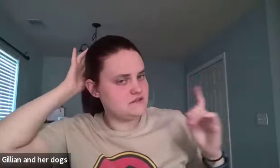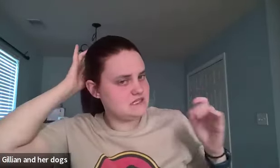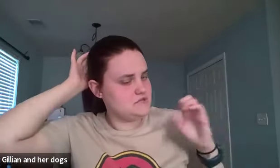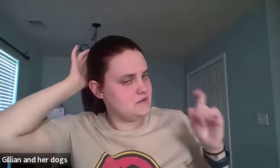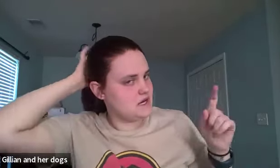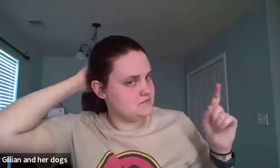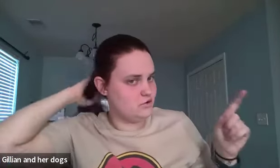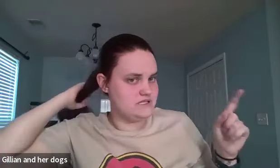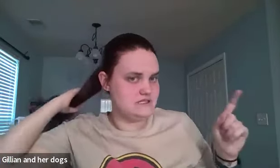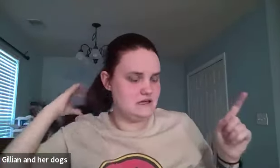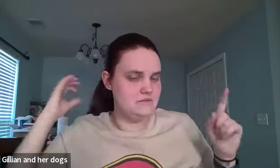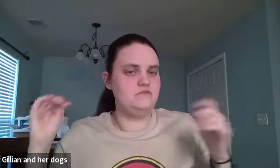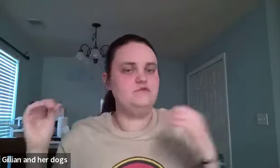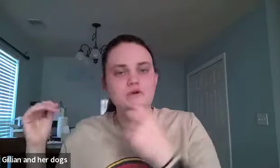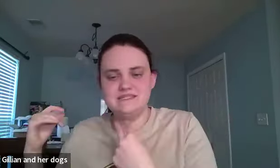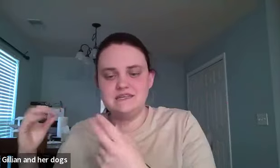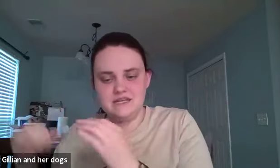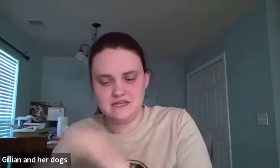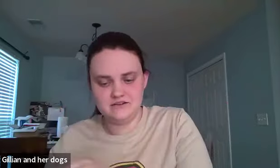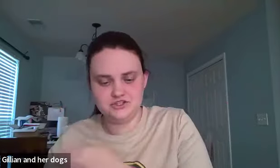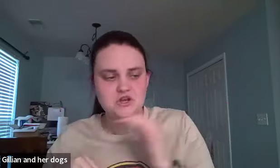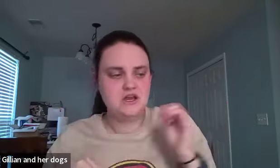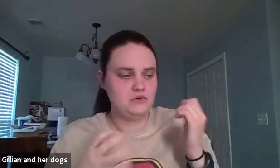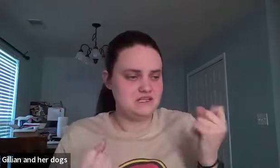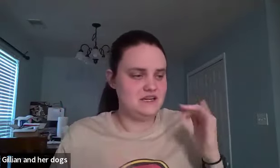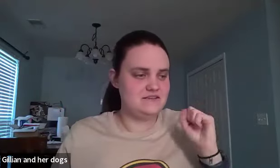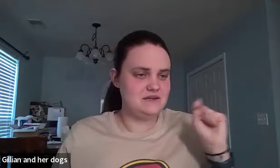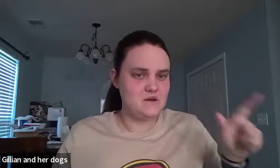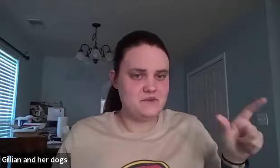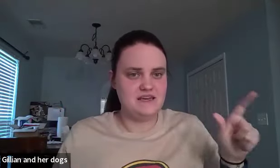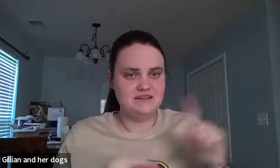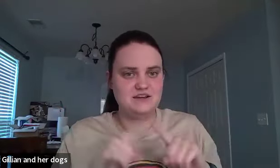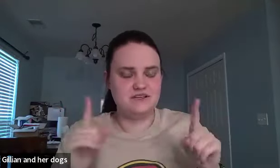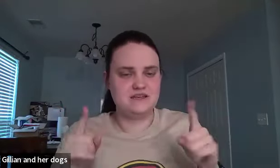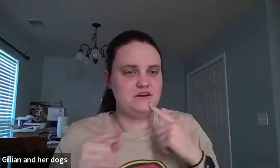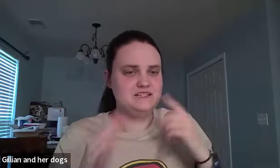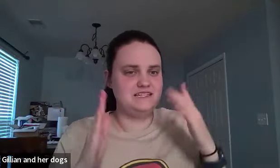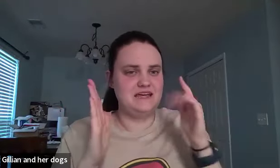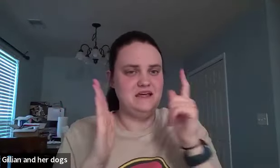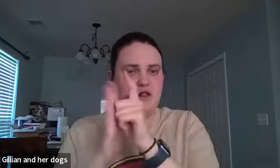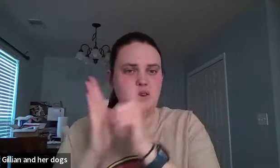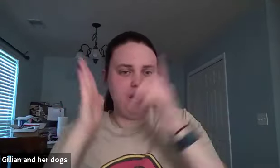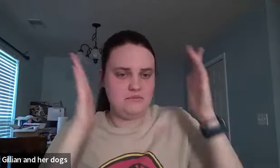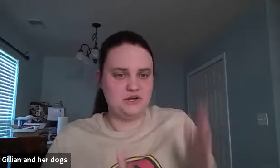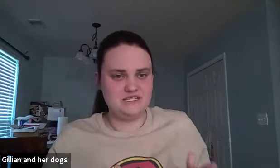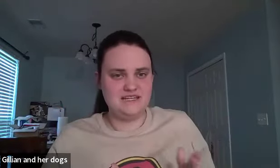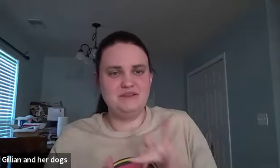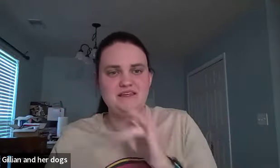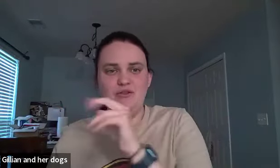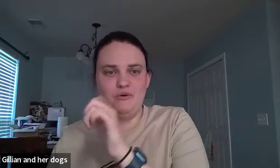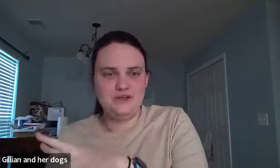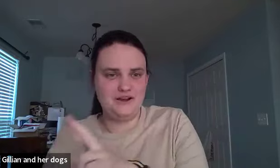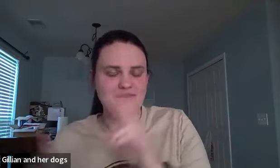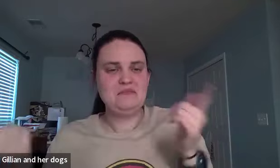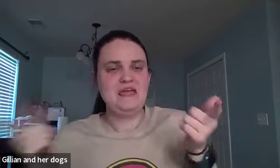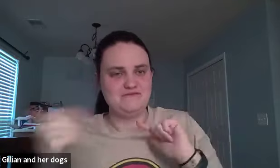the same time that I'm voicing it English while signing at the same time at ASL, because I want to say law person, but then lawyer. If